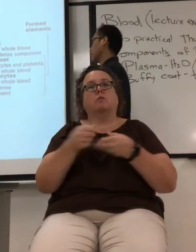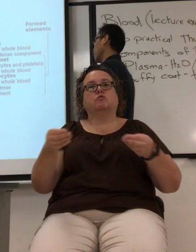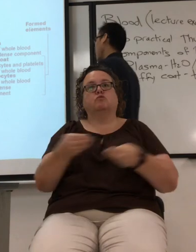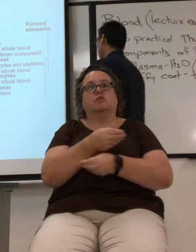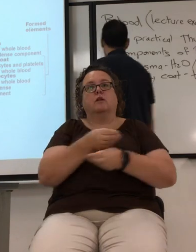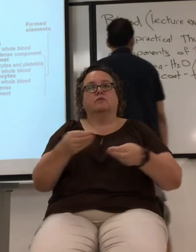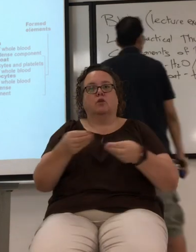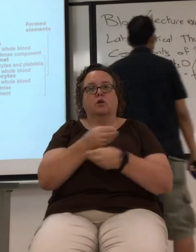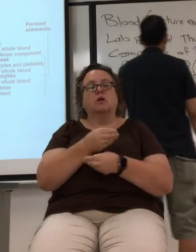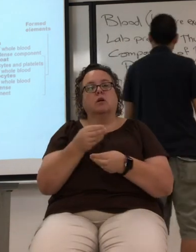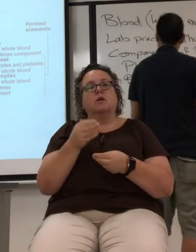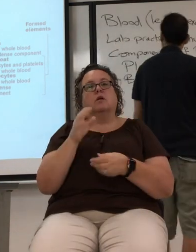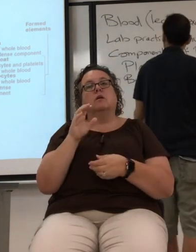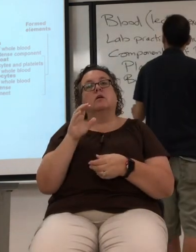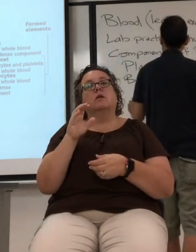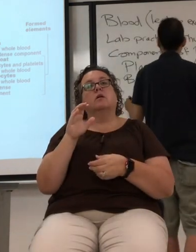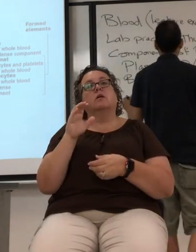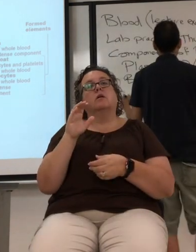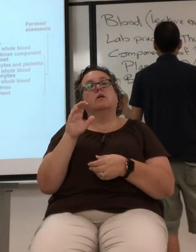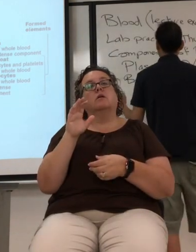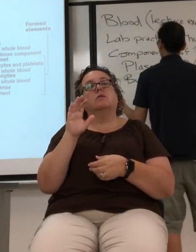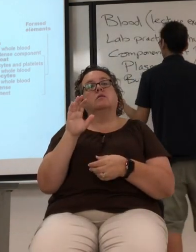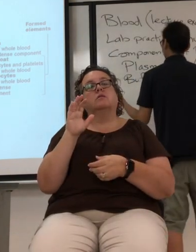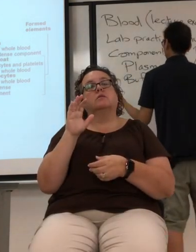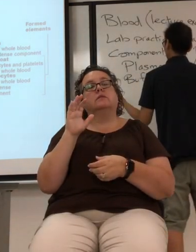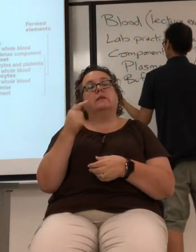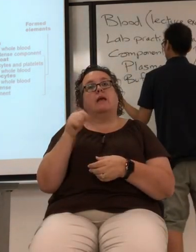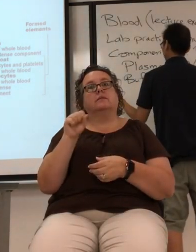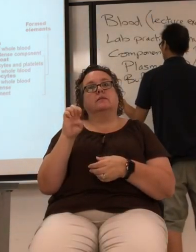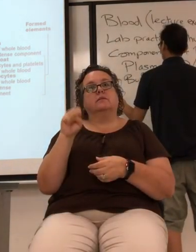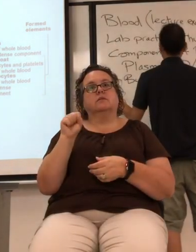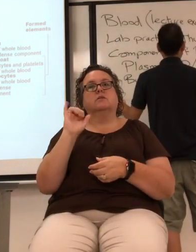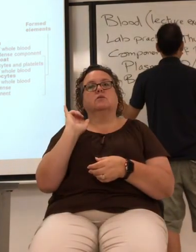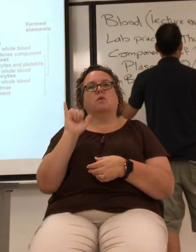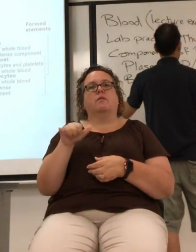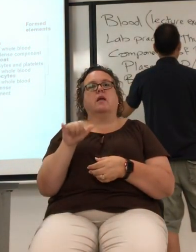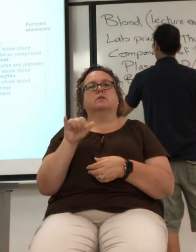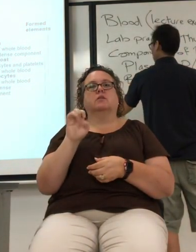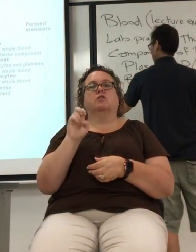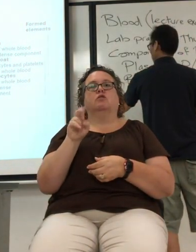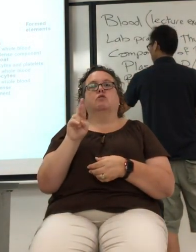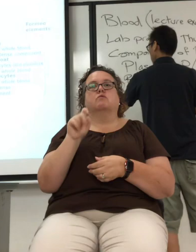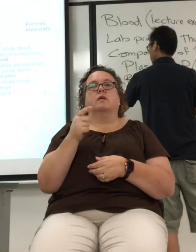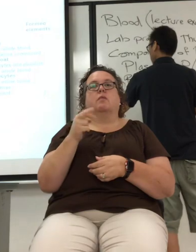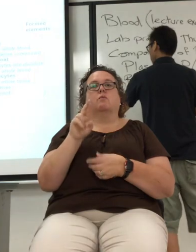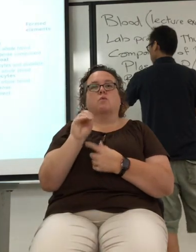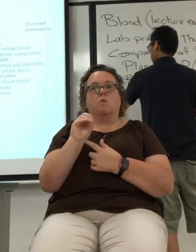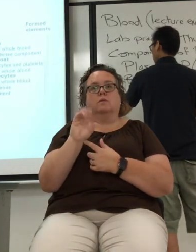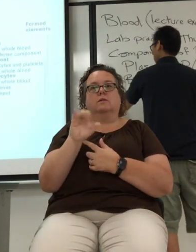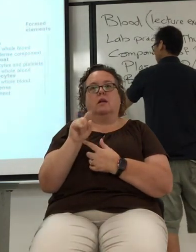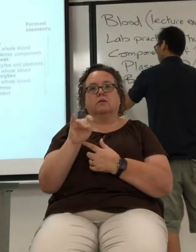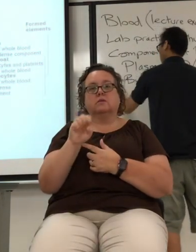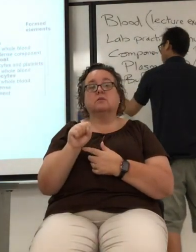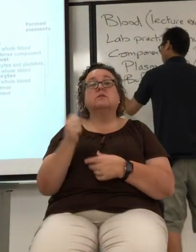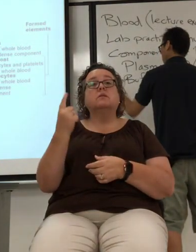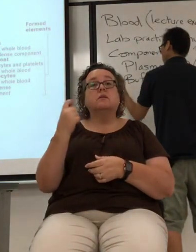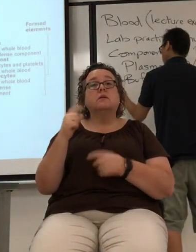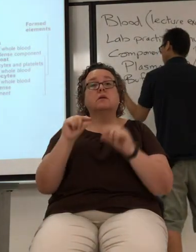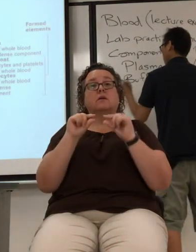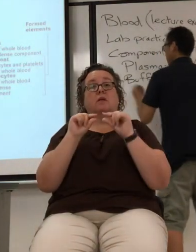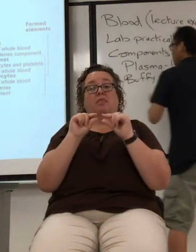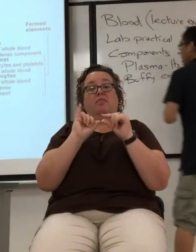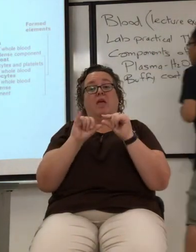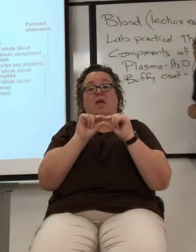erythrocytes are for that. Those are the red blood cells. So the buffy coat is like less than 1% of whole